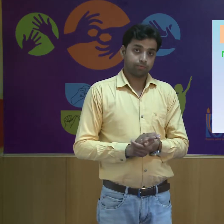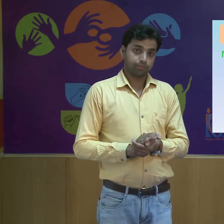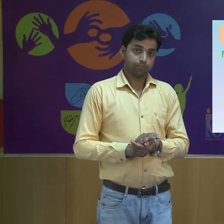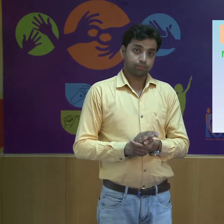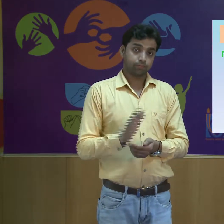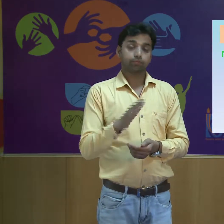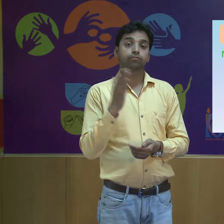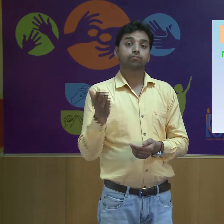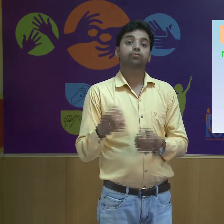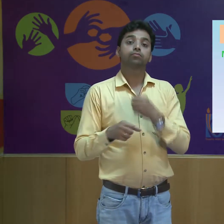Gaddi,